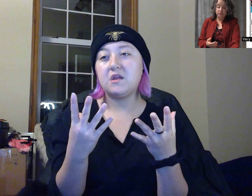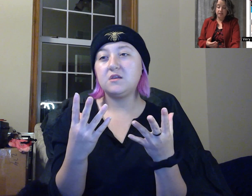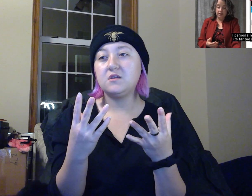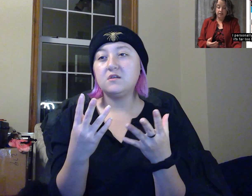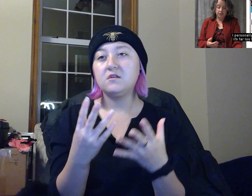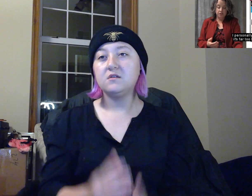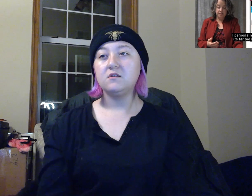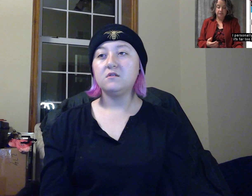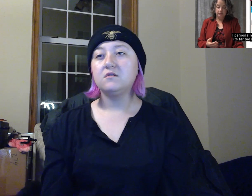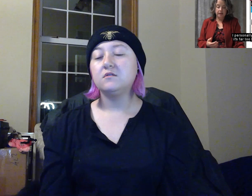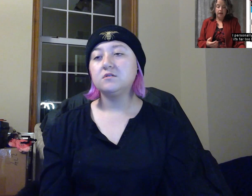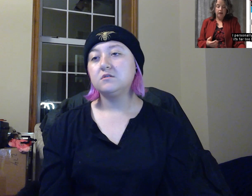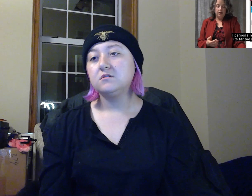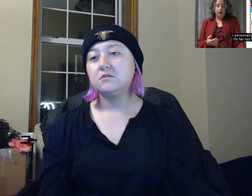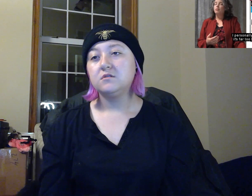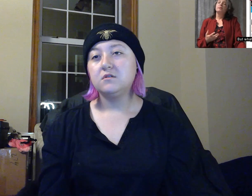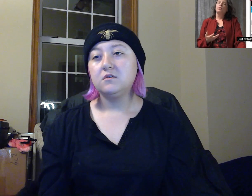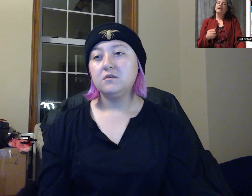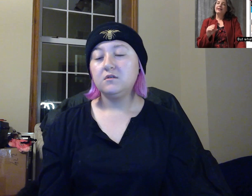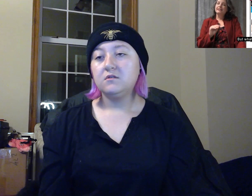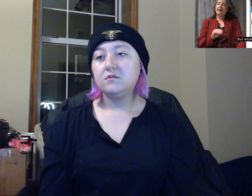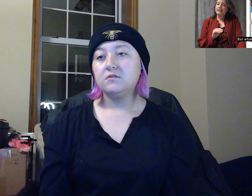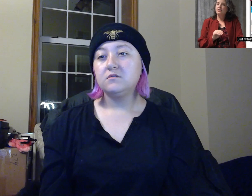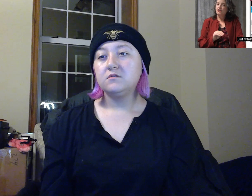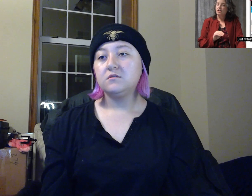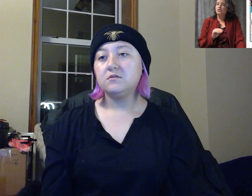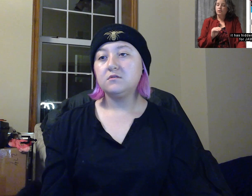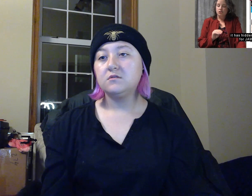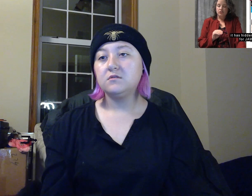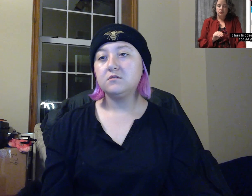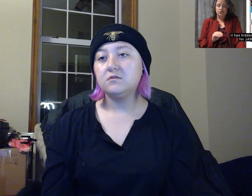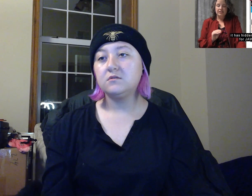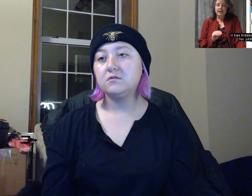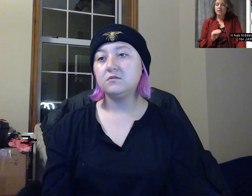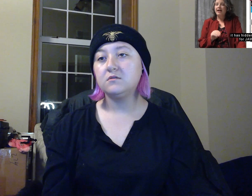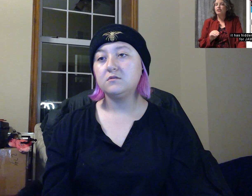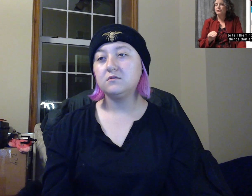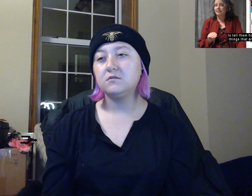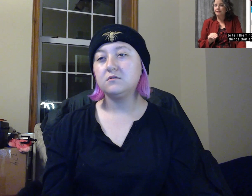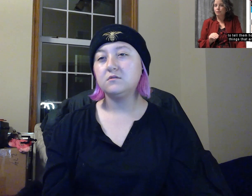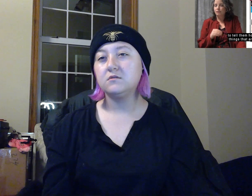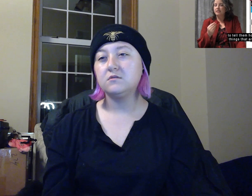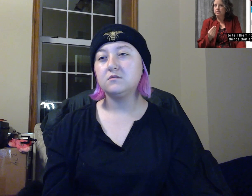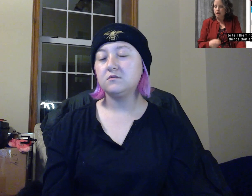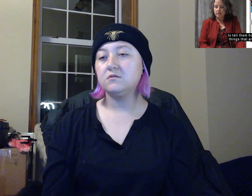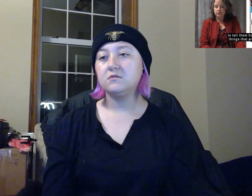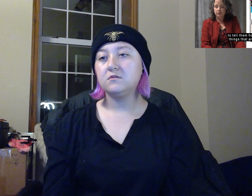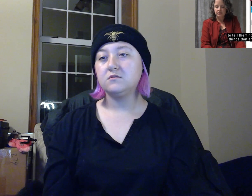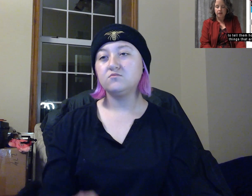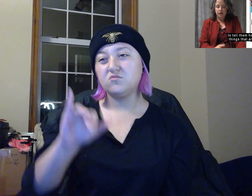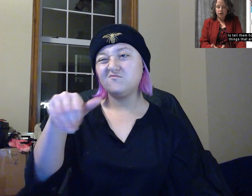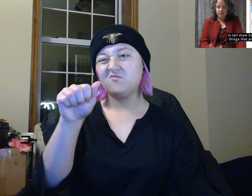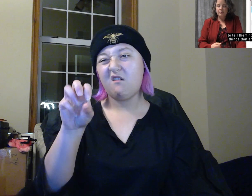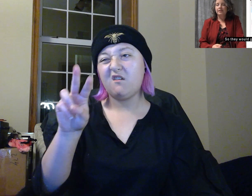I personally don't like it. It's far too busy for me. But what it has is it has hidden instructions for JAWS users to tell them how to do things that are not